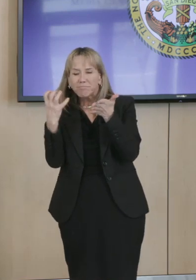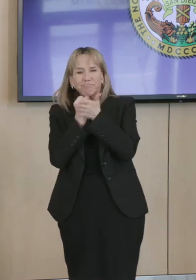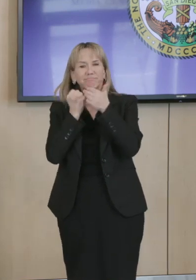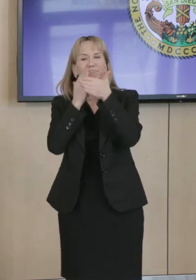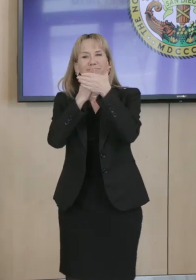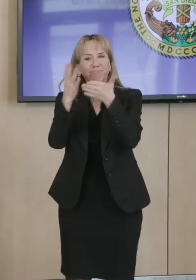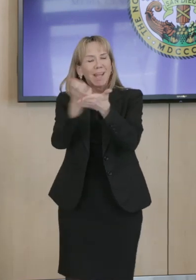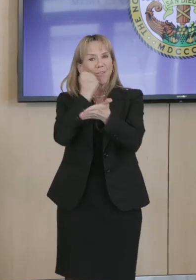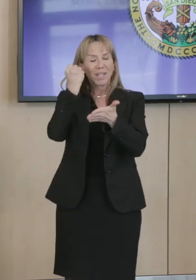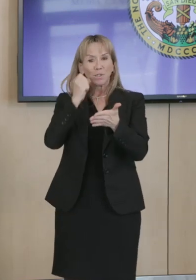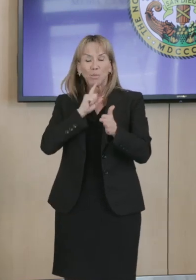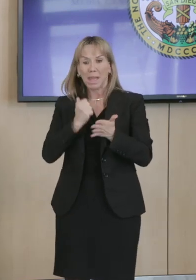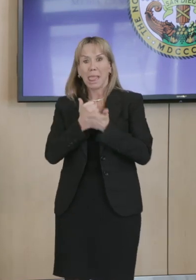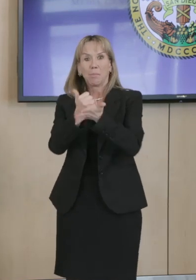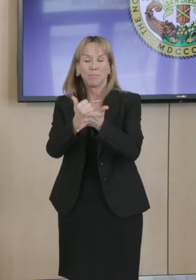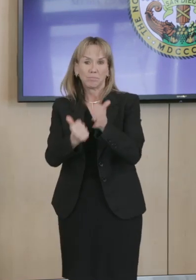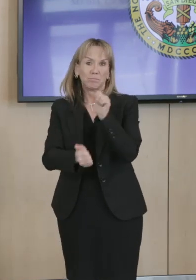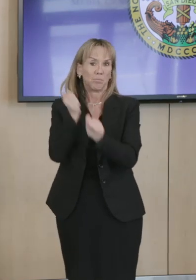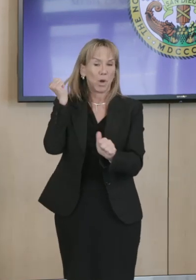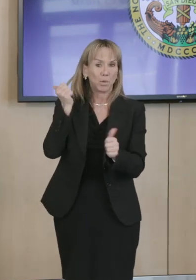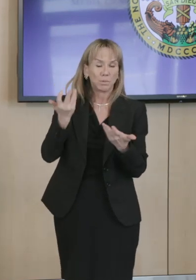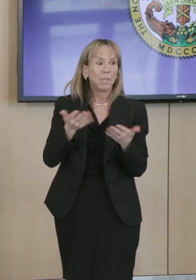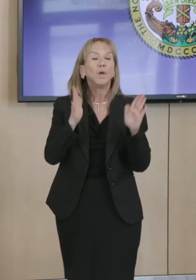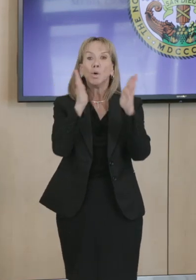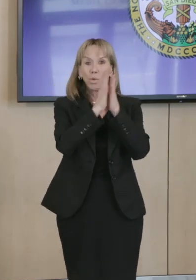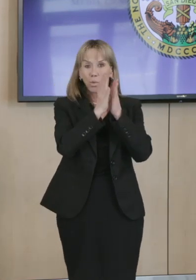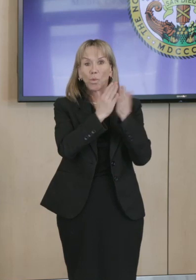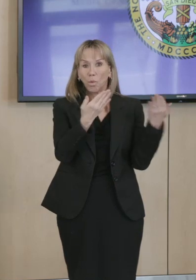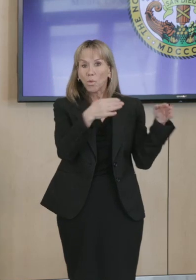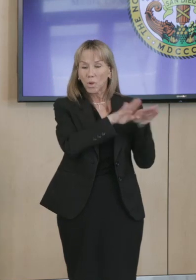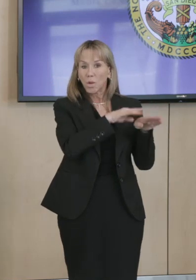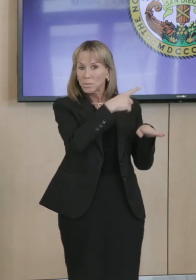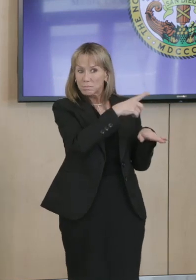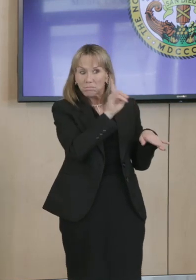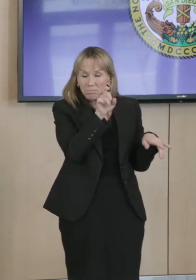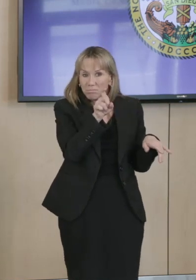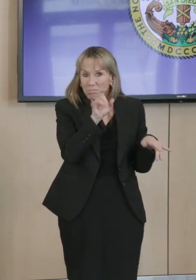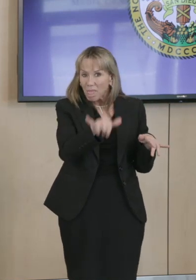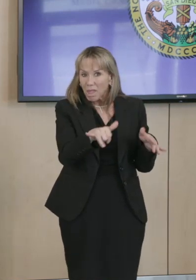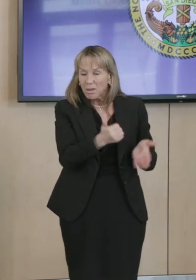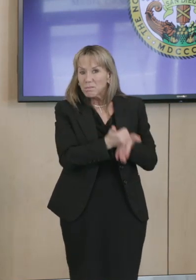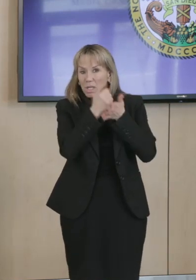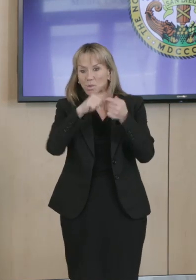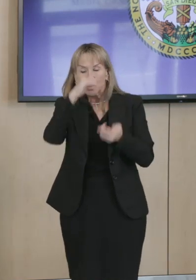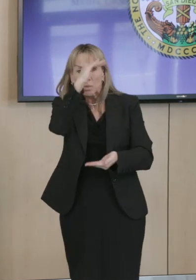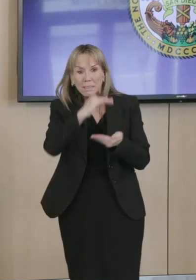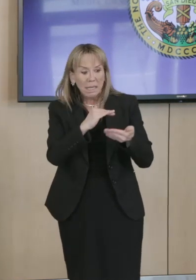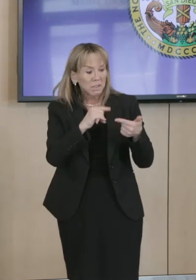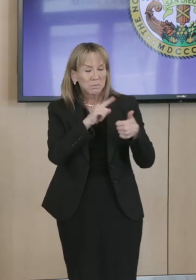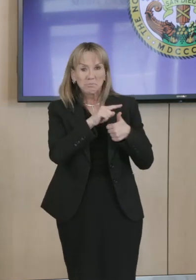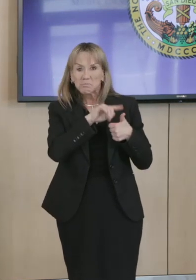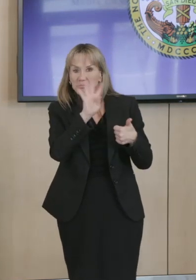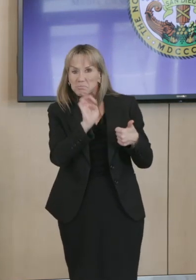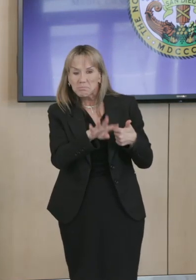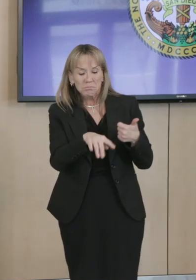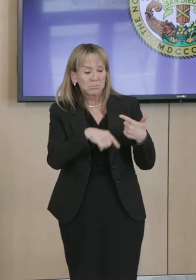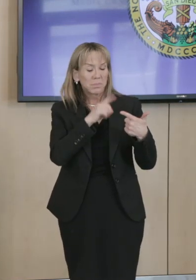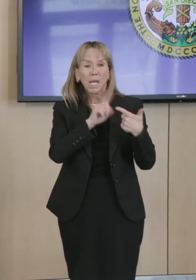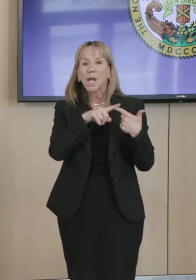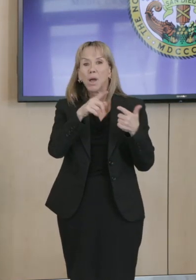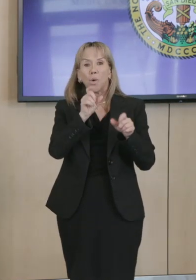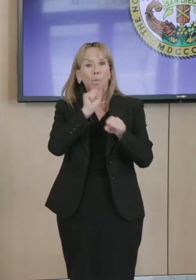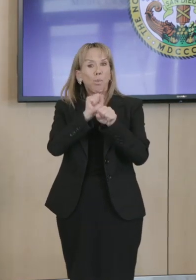be contributing most. Does school closure contribute most to reduction? Does